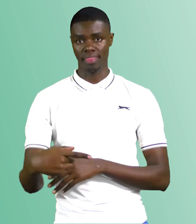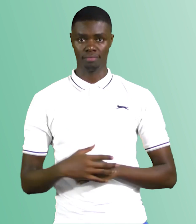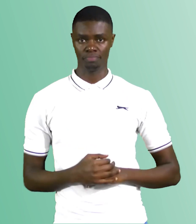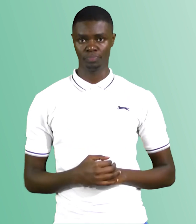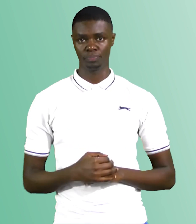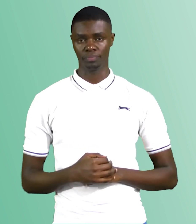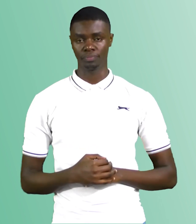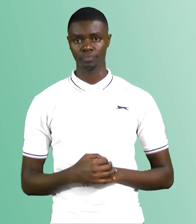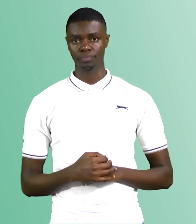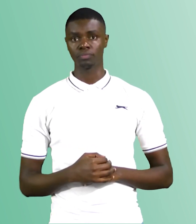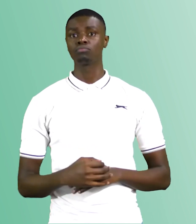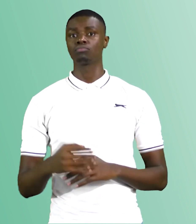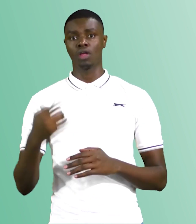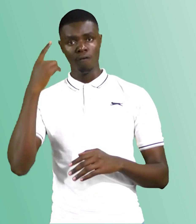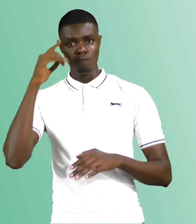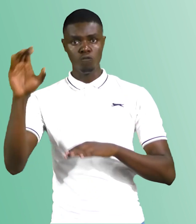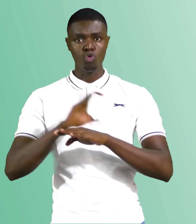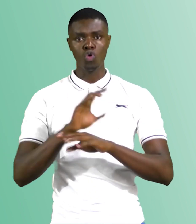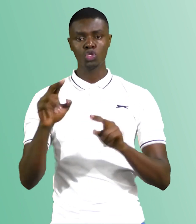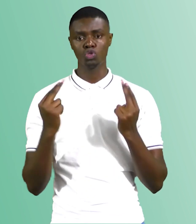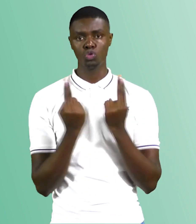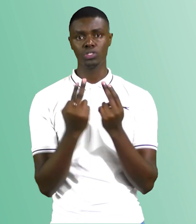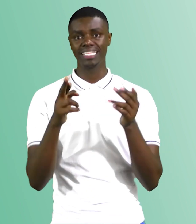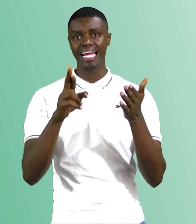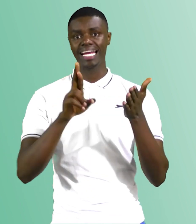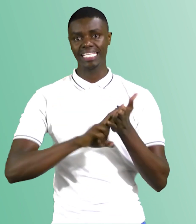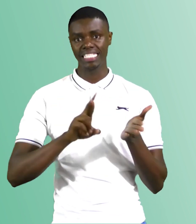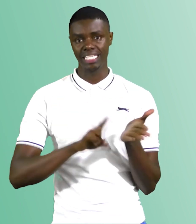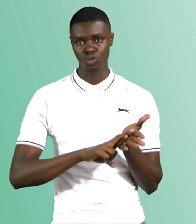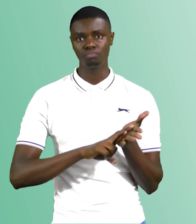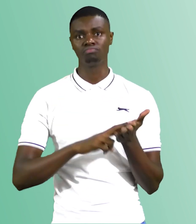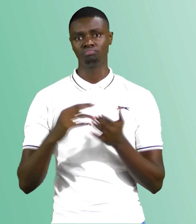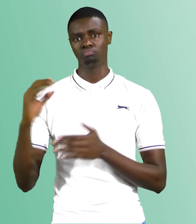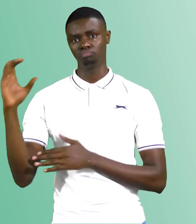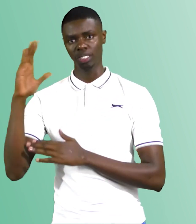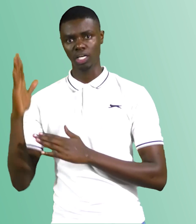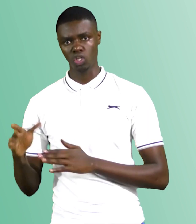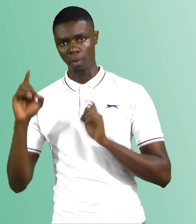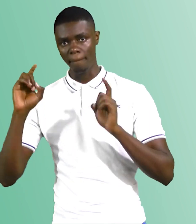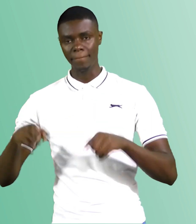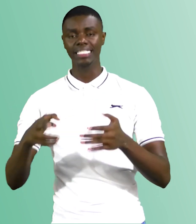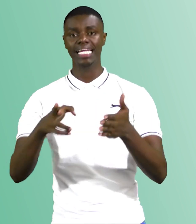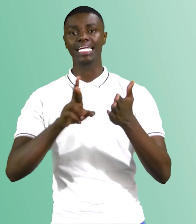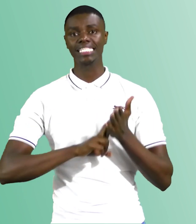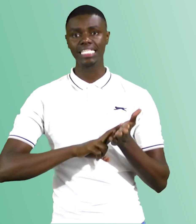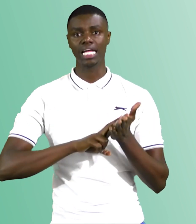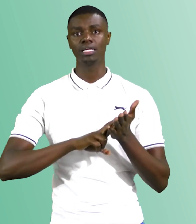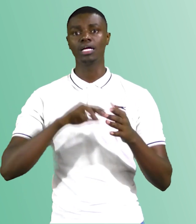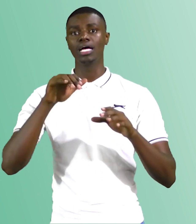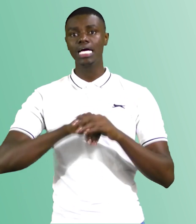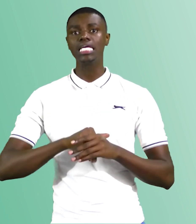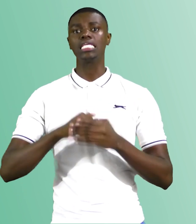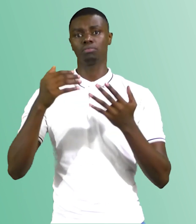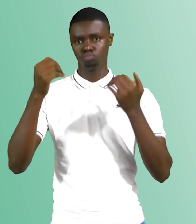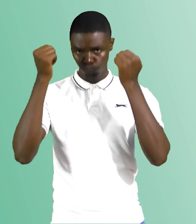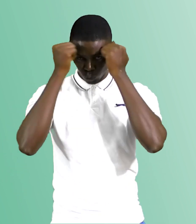month. For course unit registration, a client is required to register in the appropriate